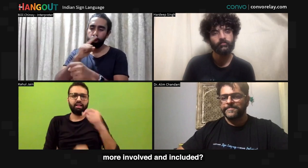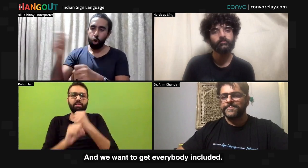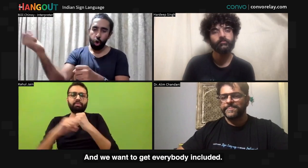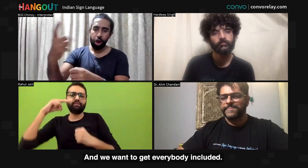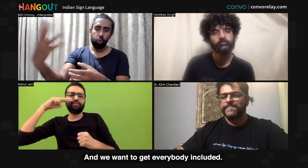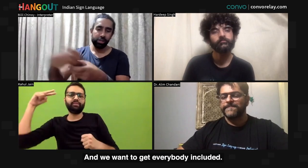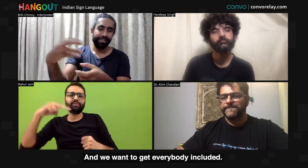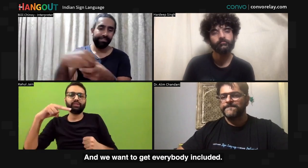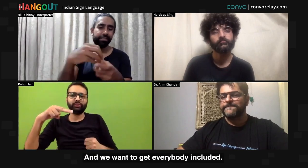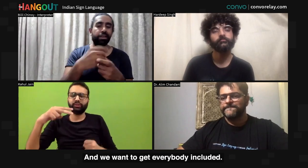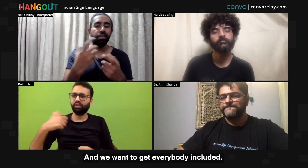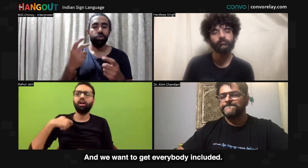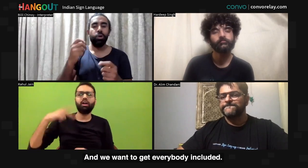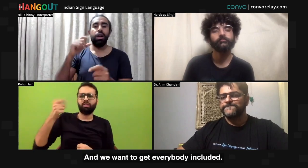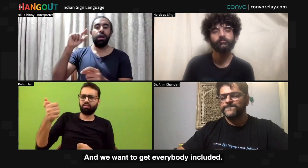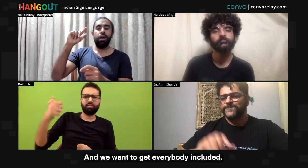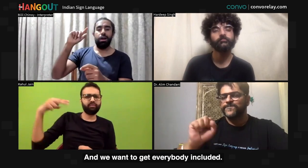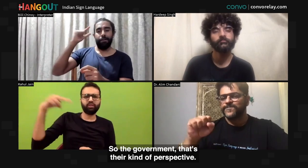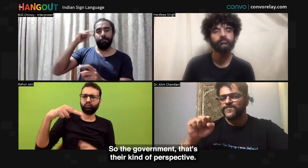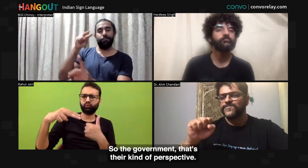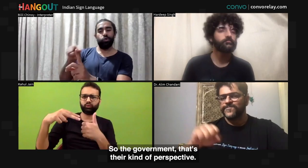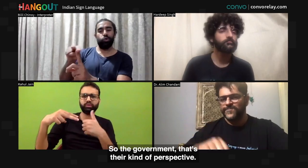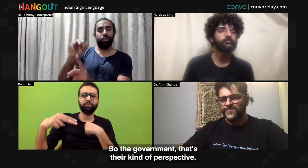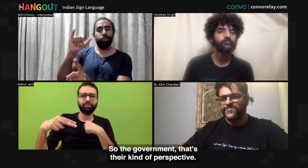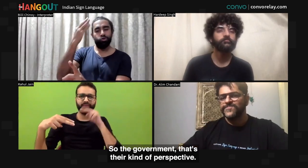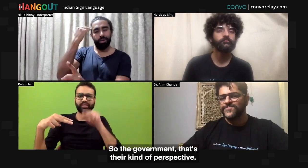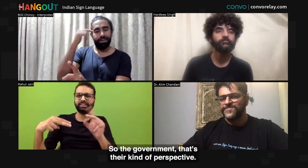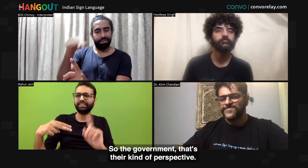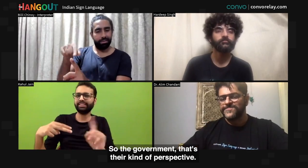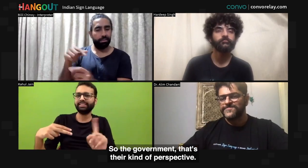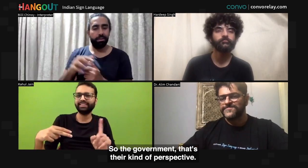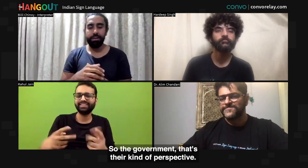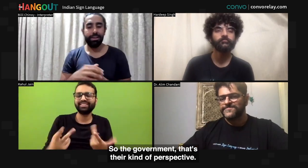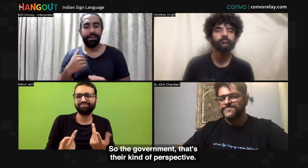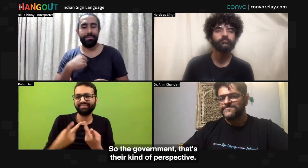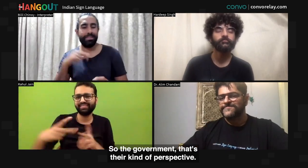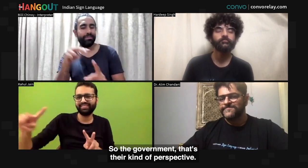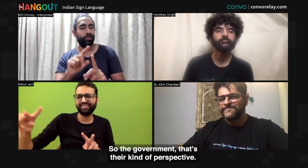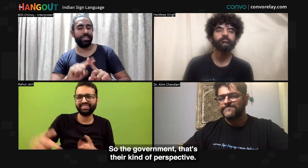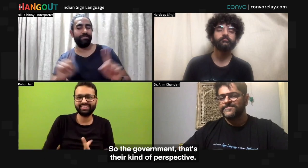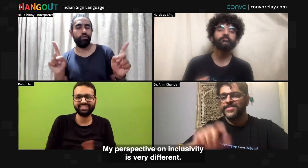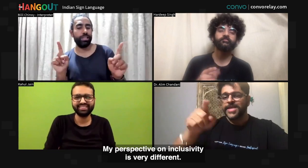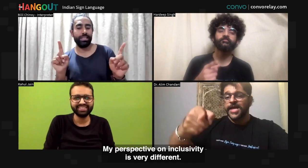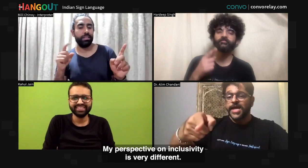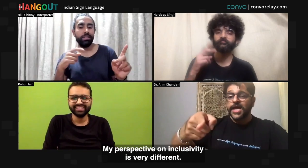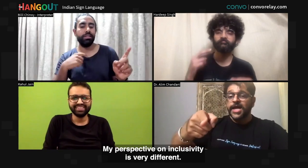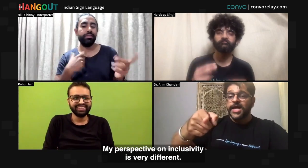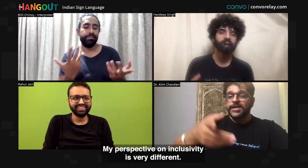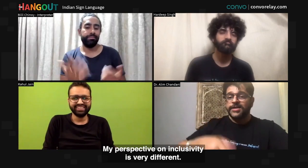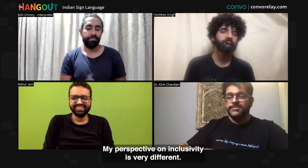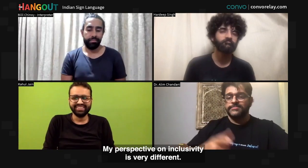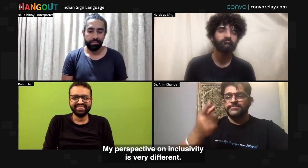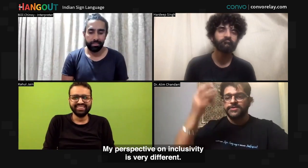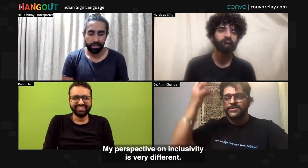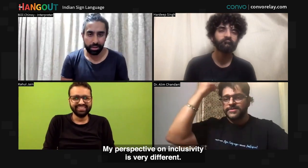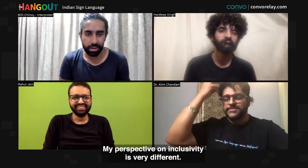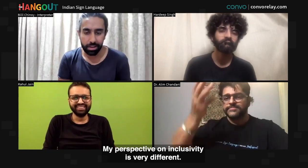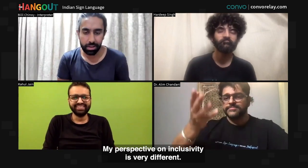And we want, we want to get everybody included. So the government, um, that's their kind of perspective. My perspective on inclusivity is very different.